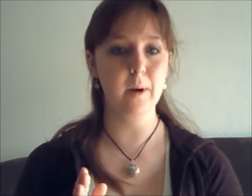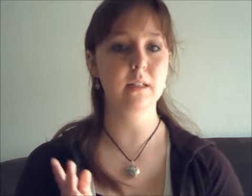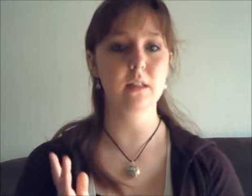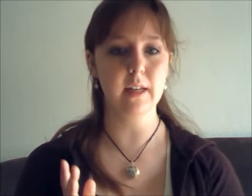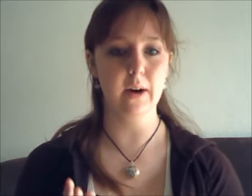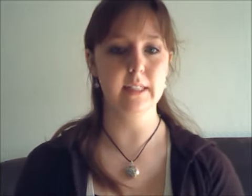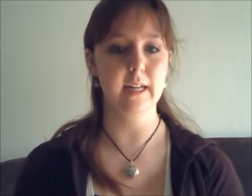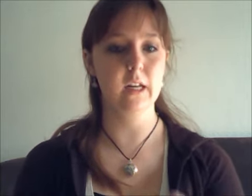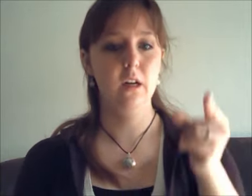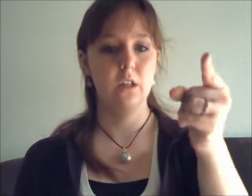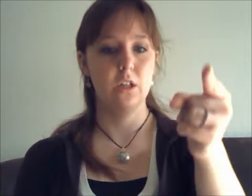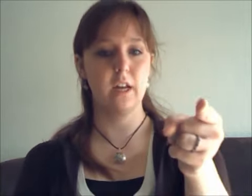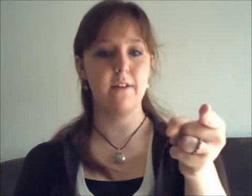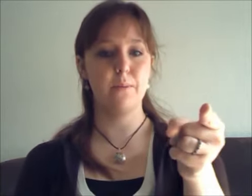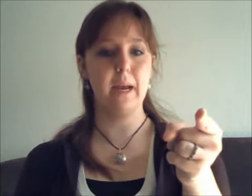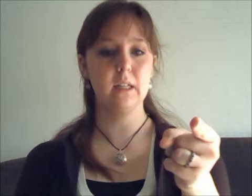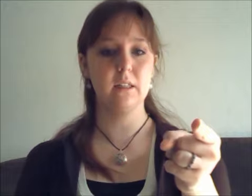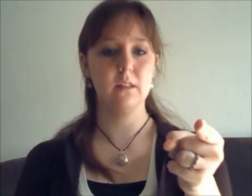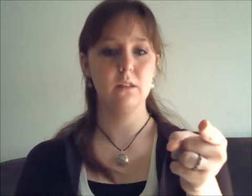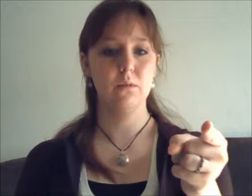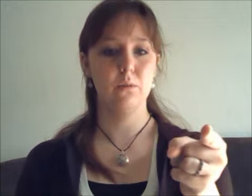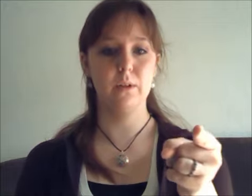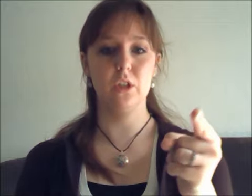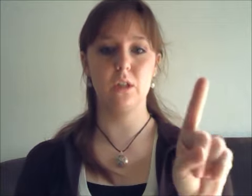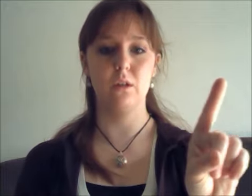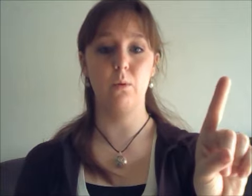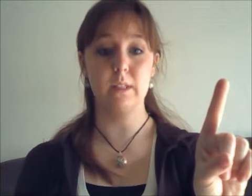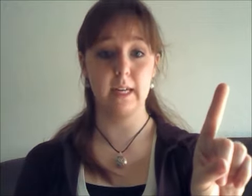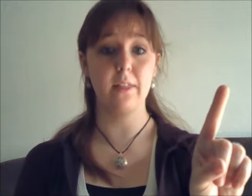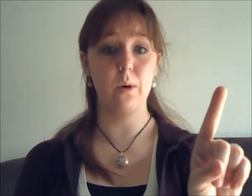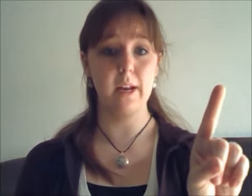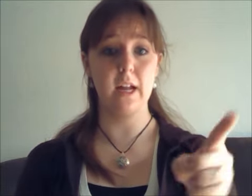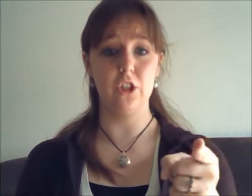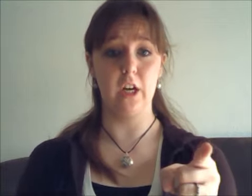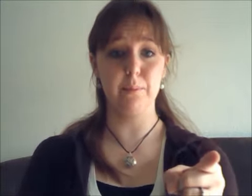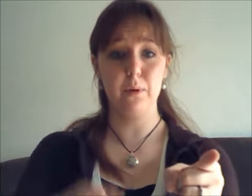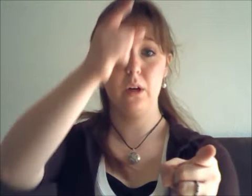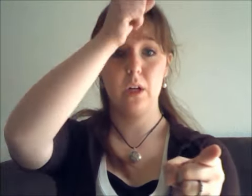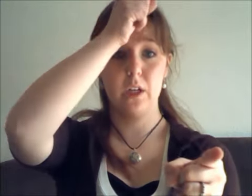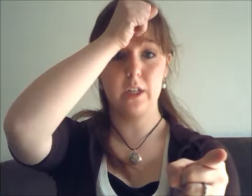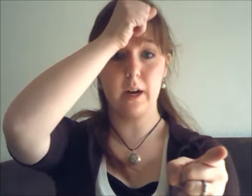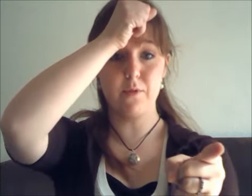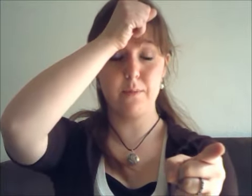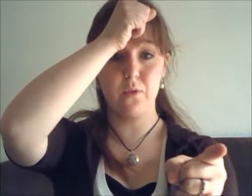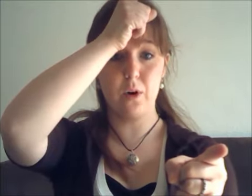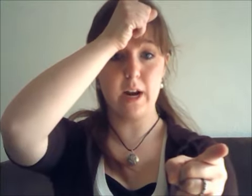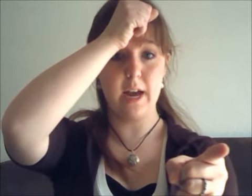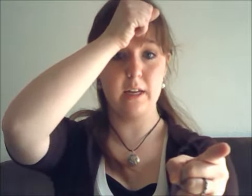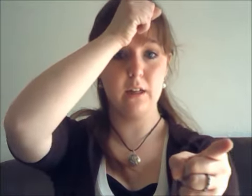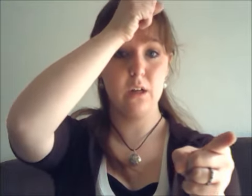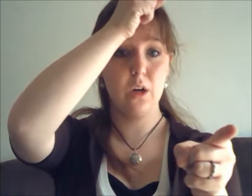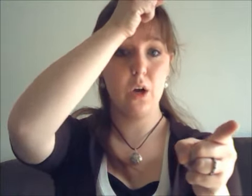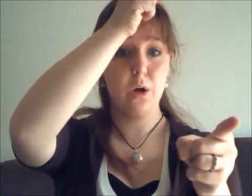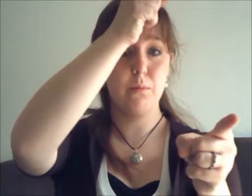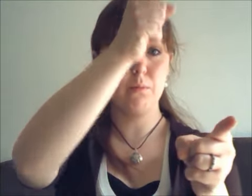This is how I sign it. You're going to have the base, which is, once again, the one hand shape. It's going to come from the forehead,